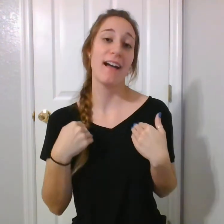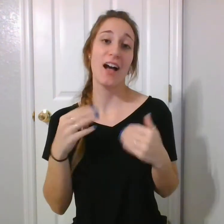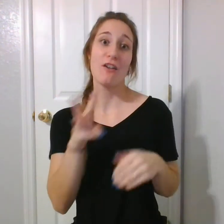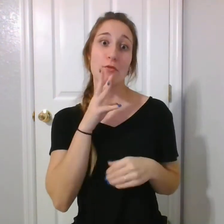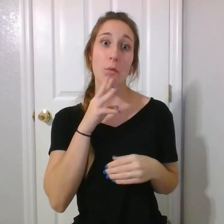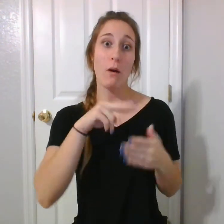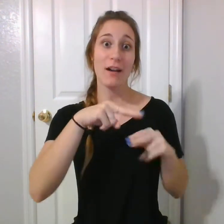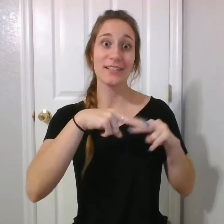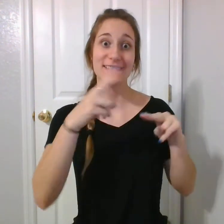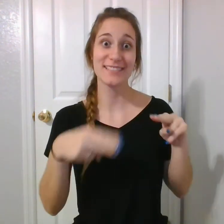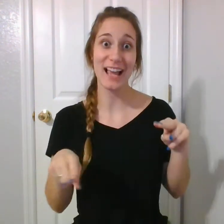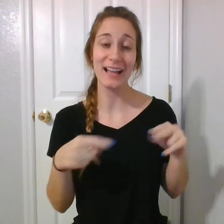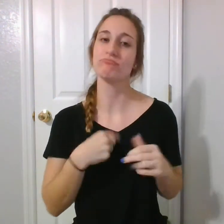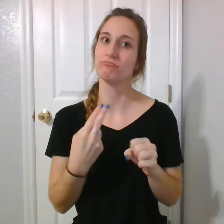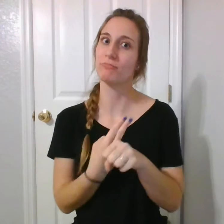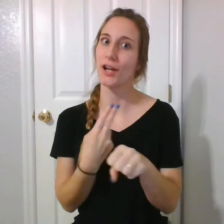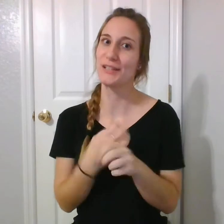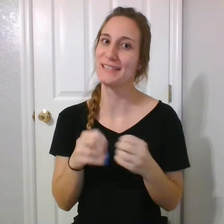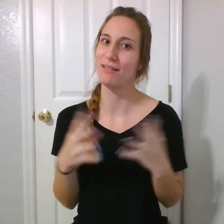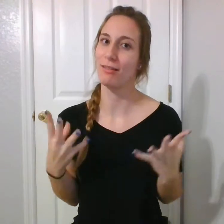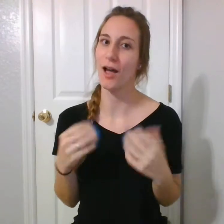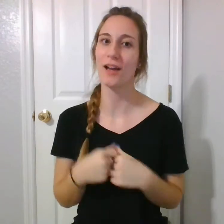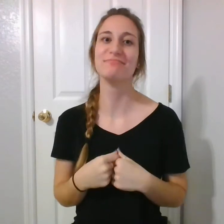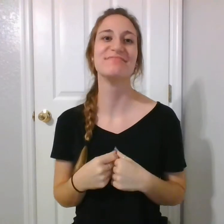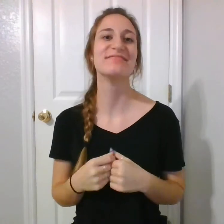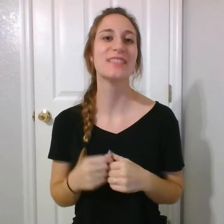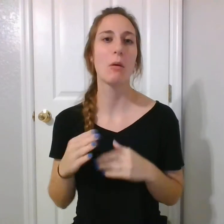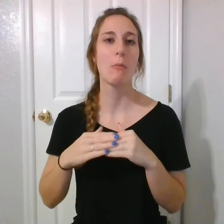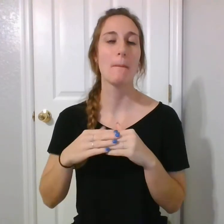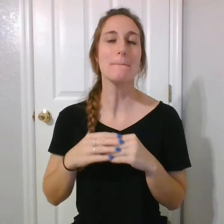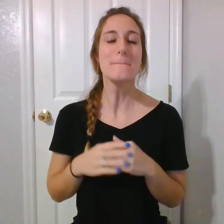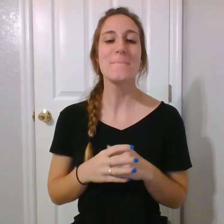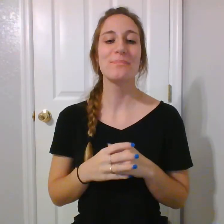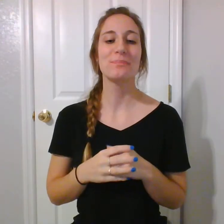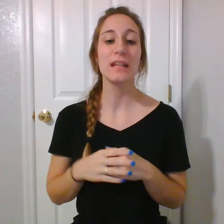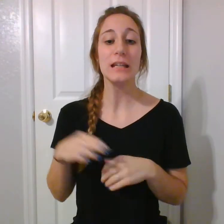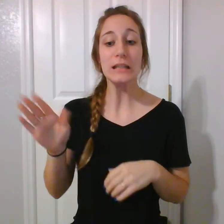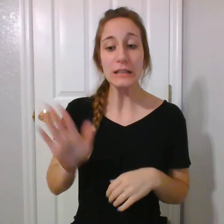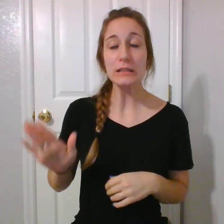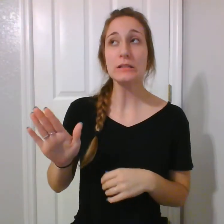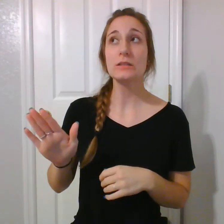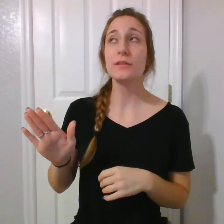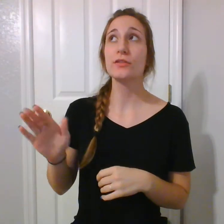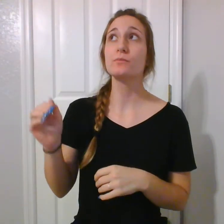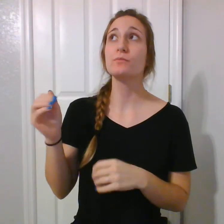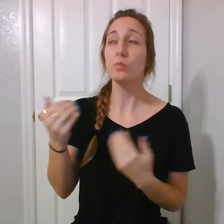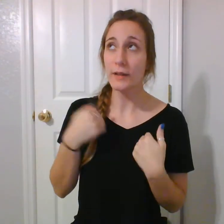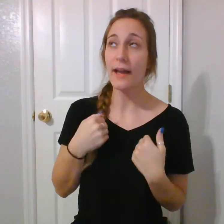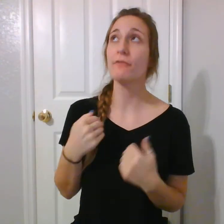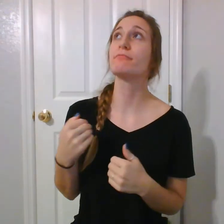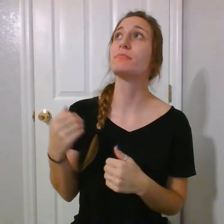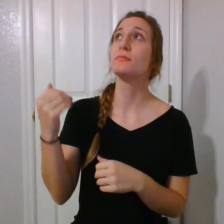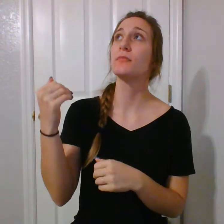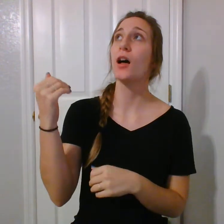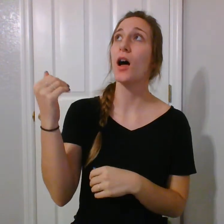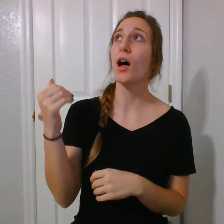me. I use it the most. I love it. And there's a little tree house. Here's my little herb garden. trying really hard to have a green thumb. I just don't,